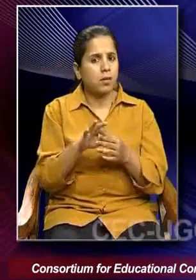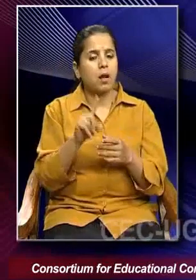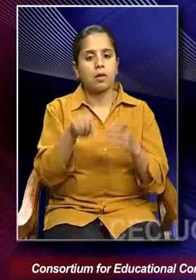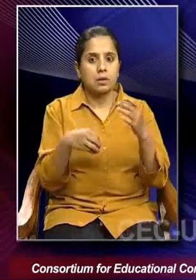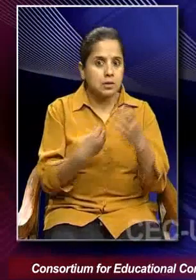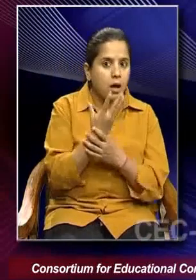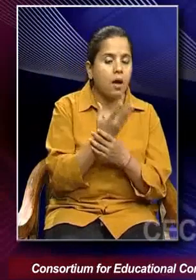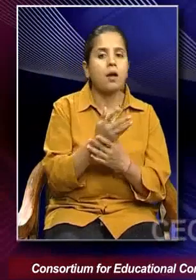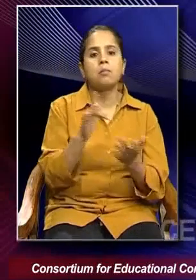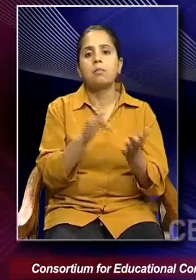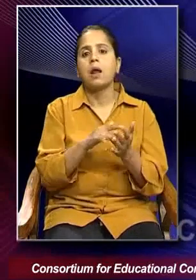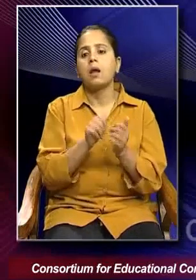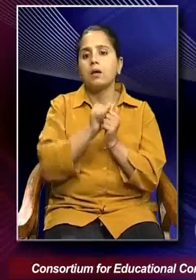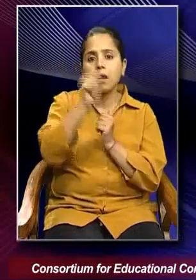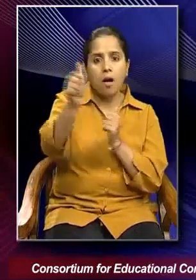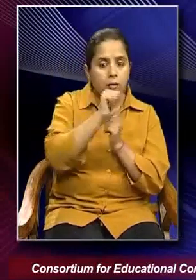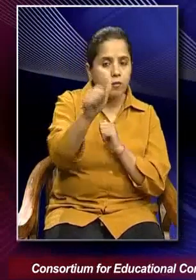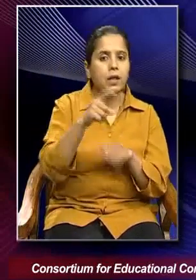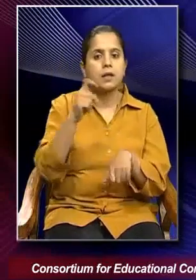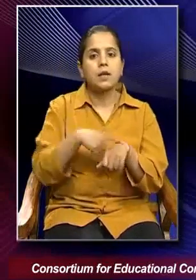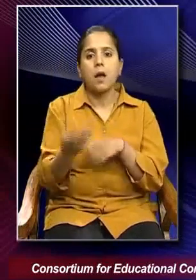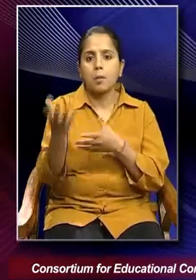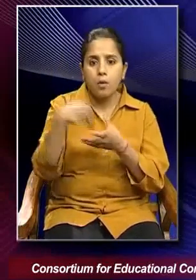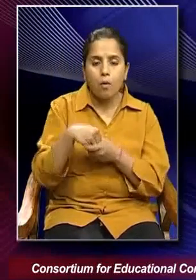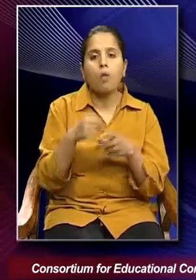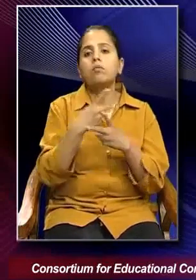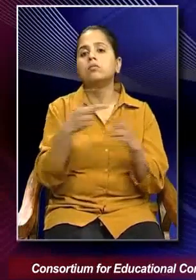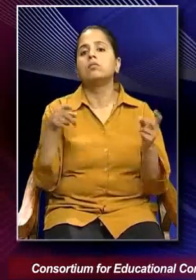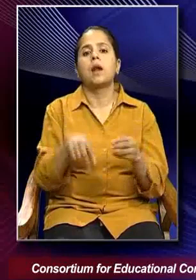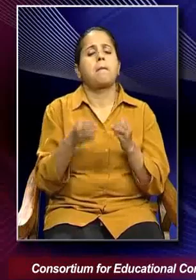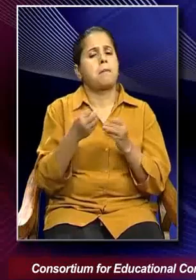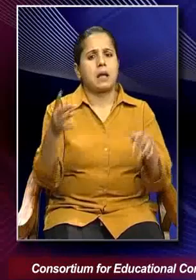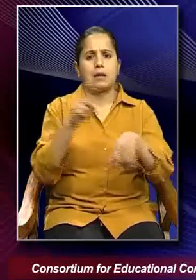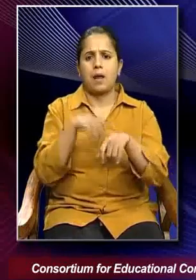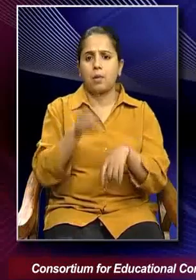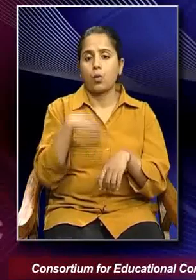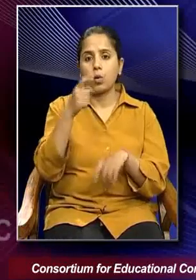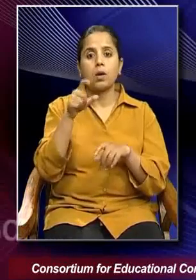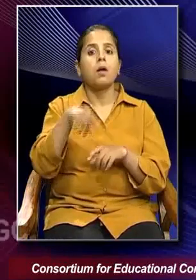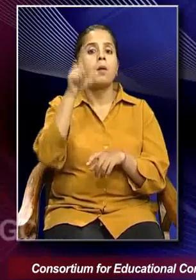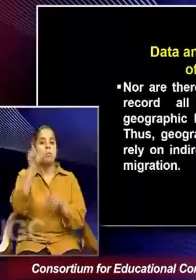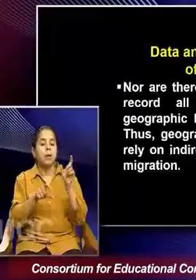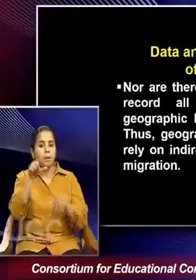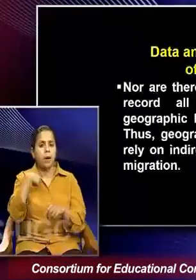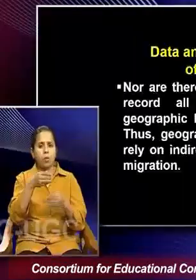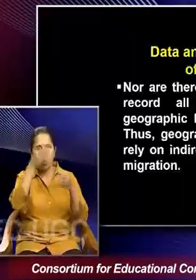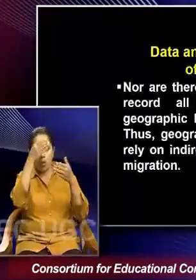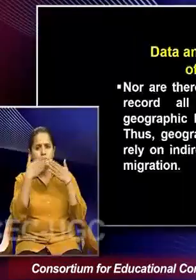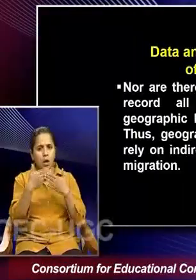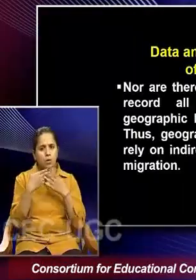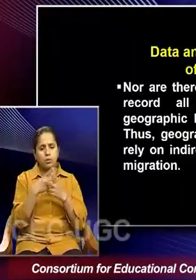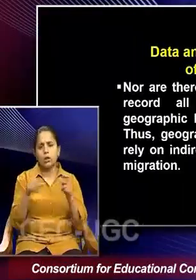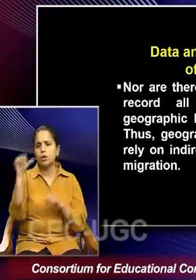origin, distance covered, time involved, and so therefore many times demographers, geographers and various